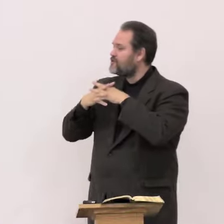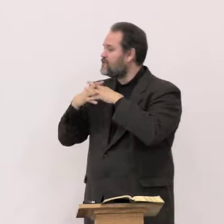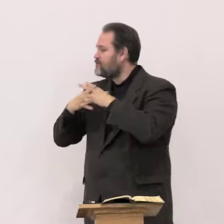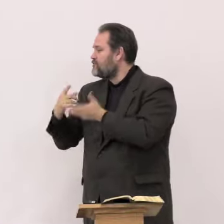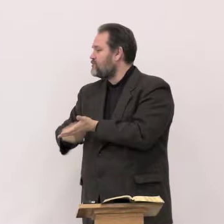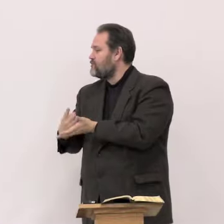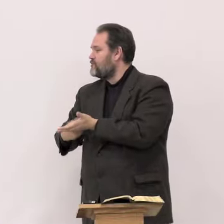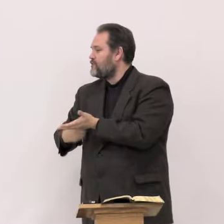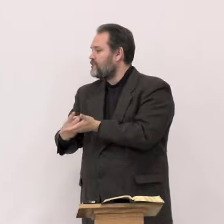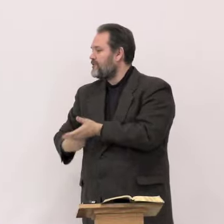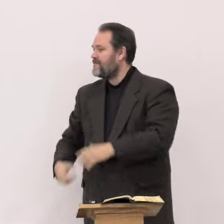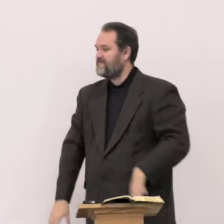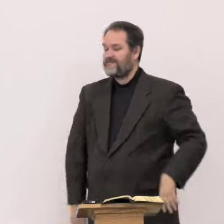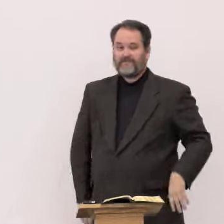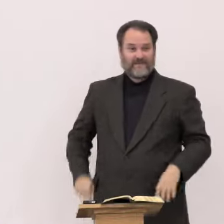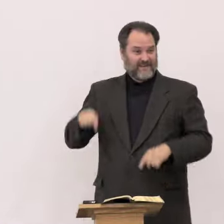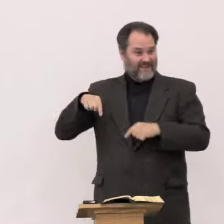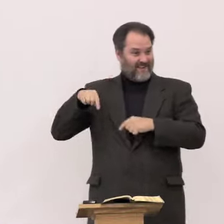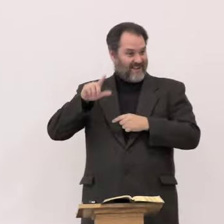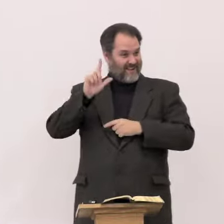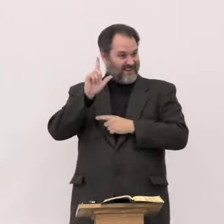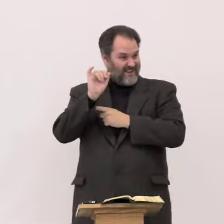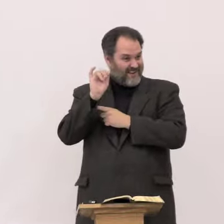or anything like sports.